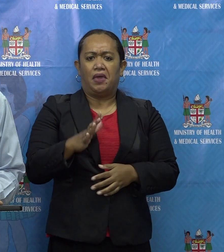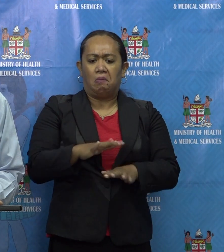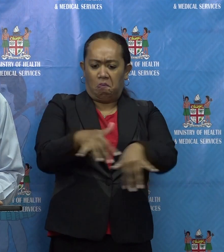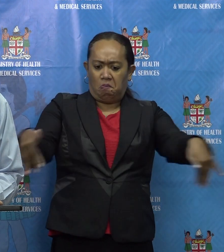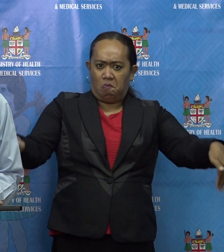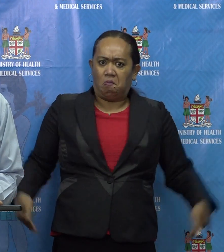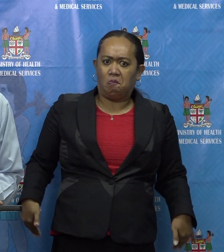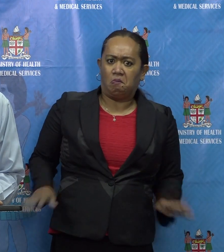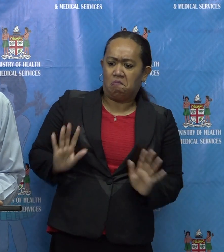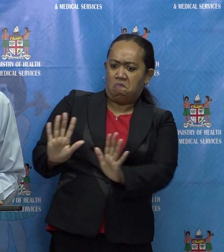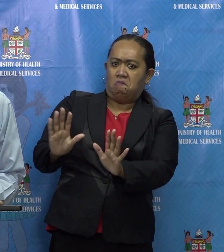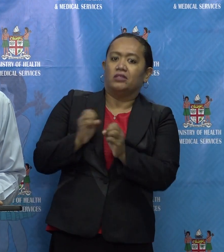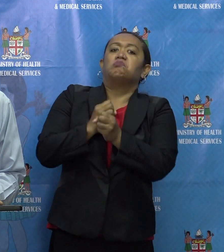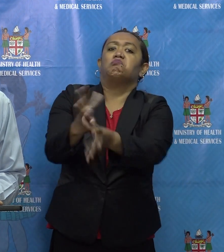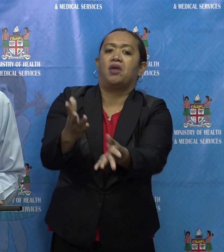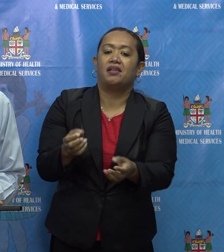transmission before it has a chance to begin.